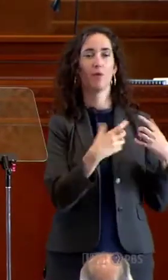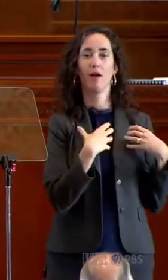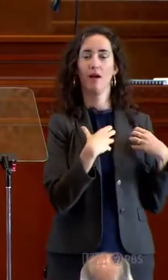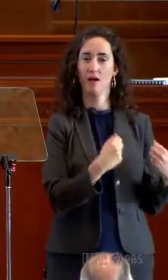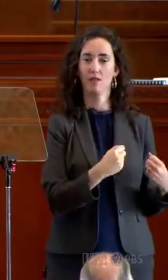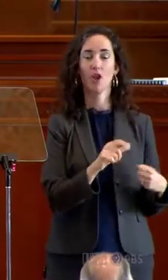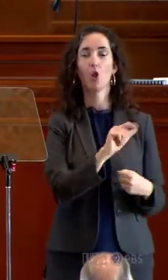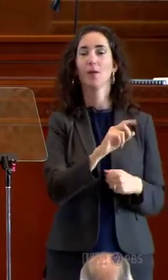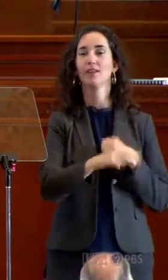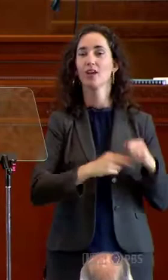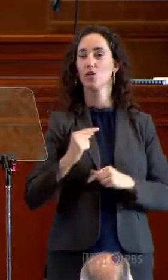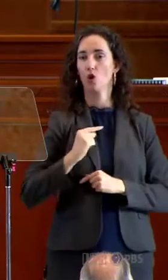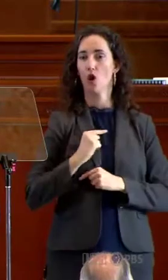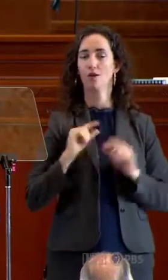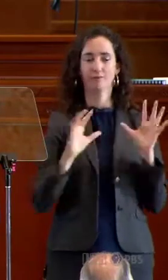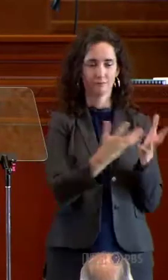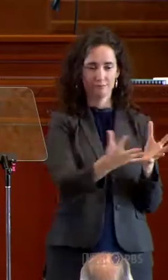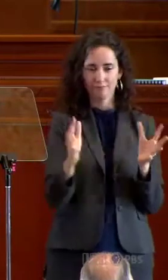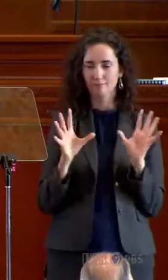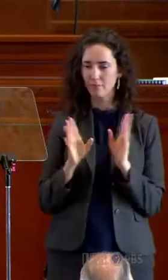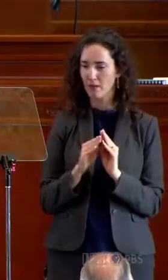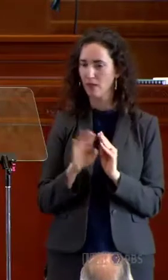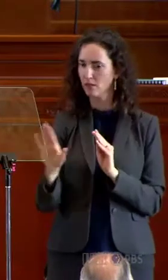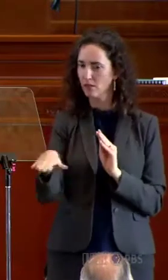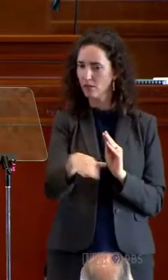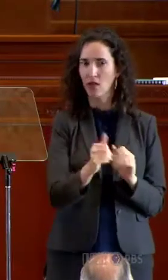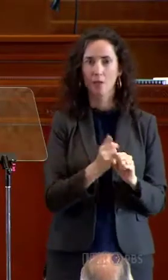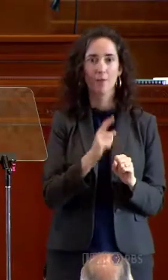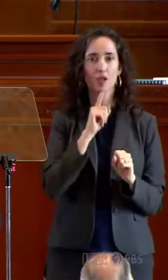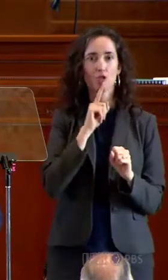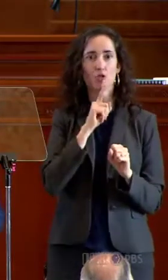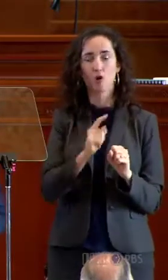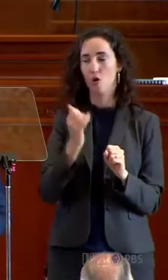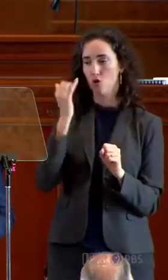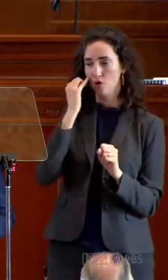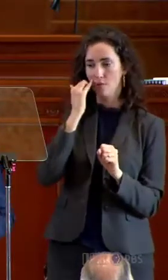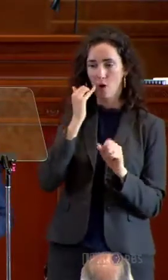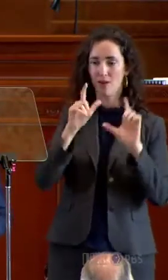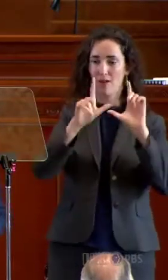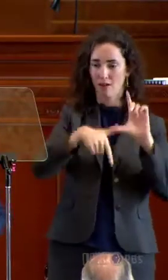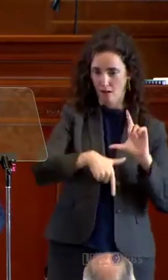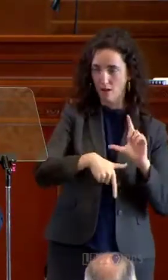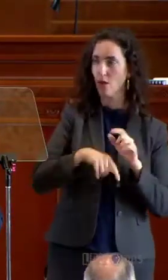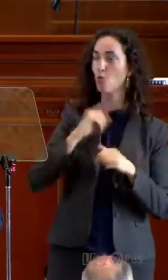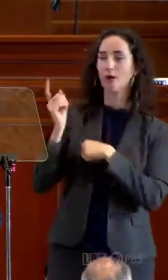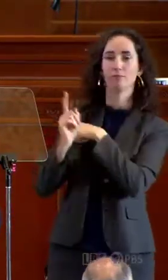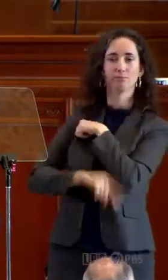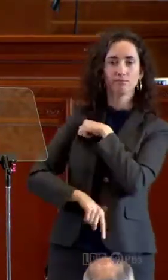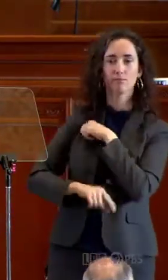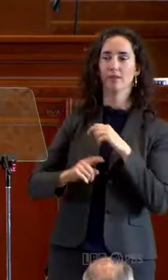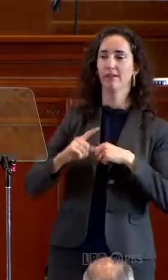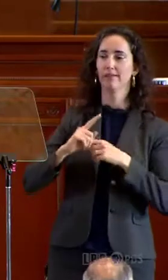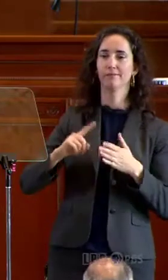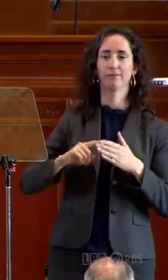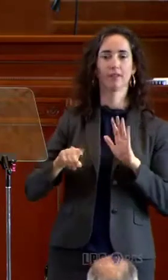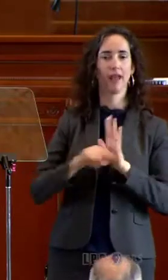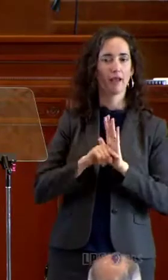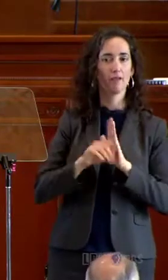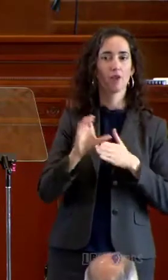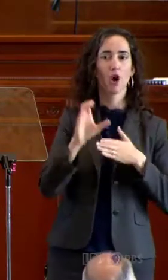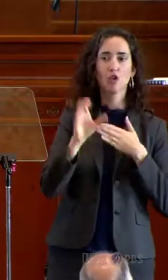Guard to ensure that there will be no federal aid repercussions or other adverse consequences from not reviewing the